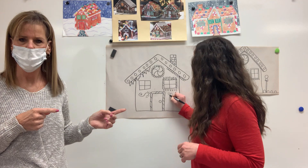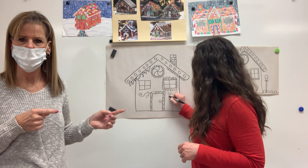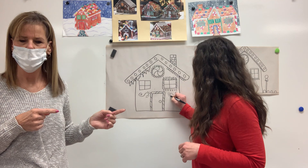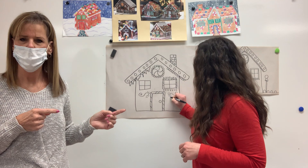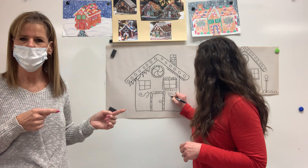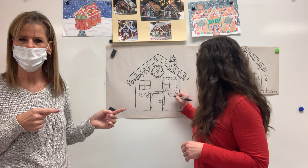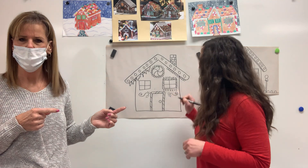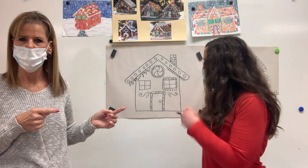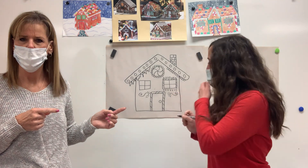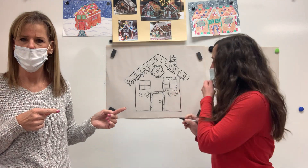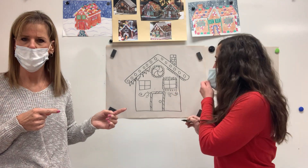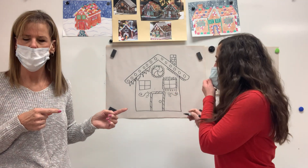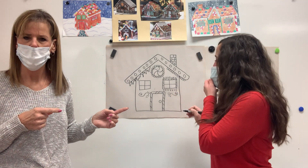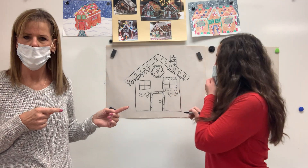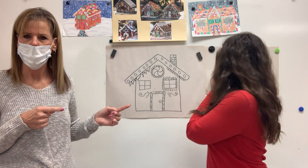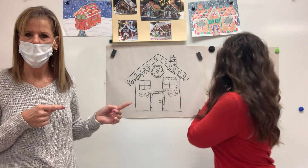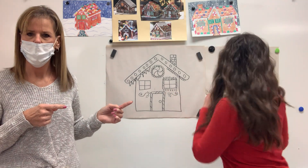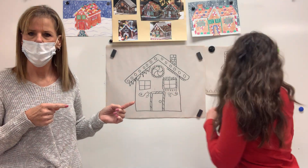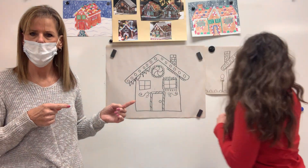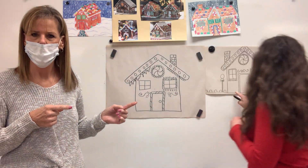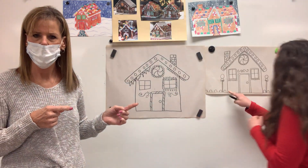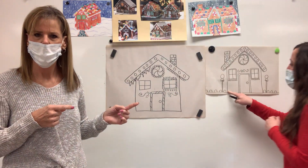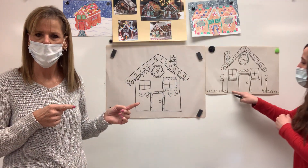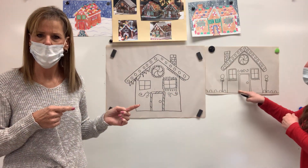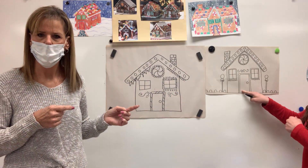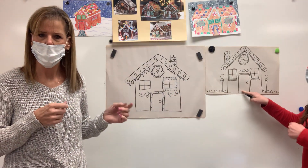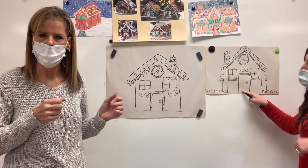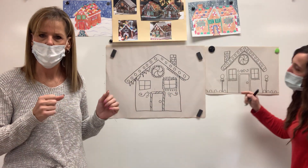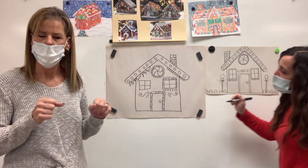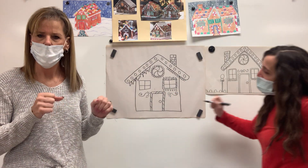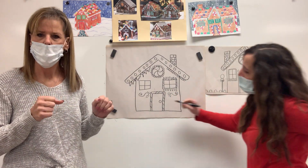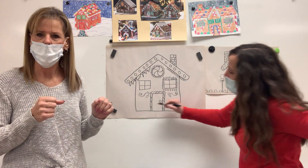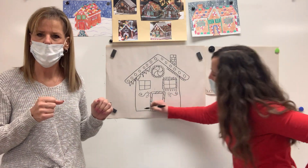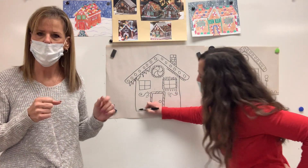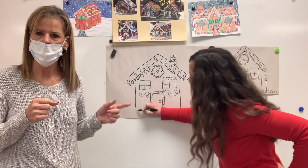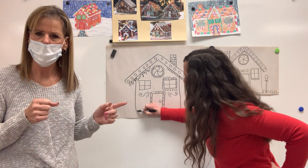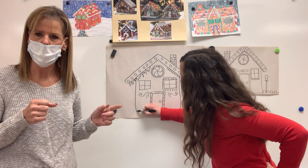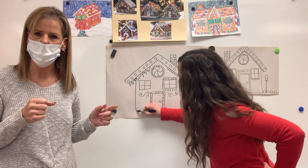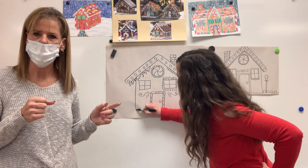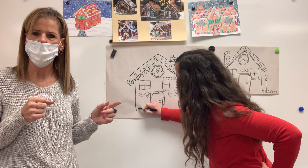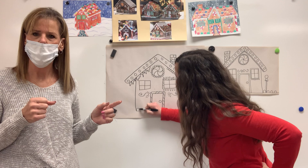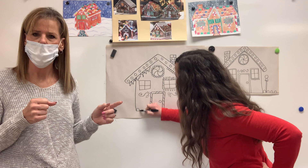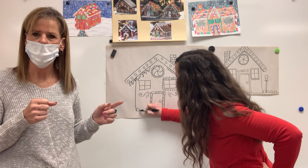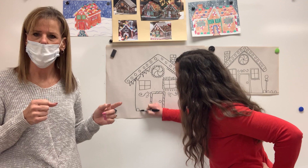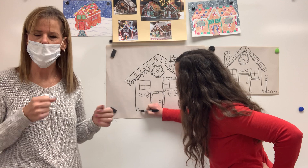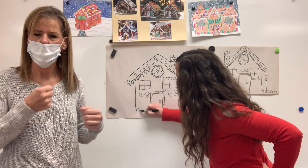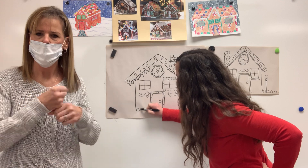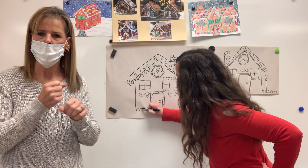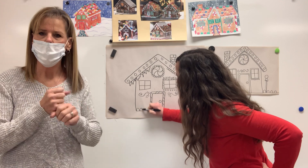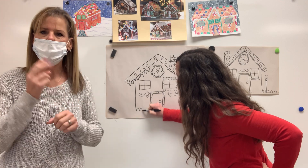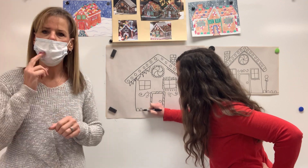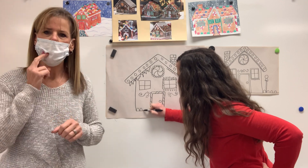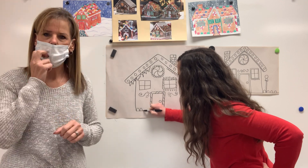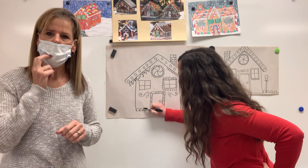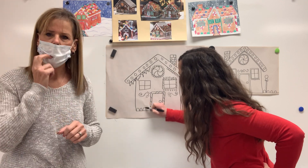curved lines. I could even edge my house with some gumdrops. I see that a lot